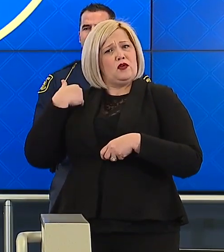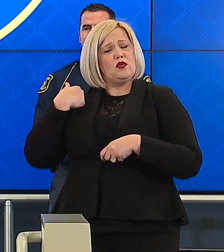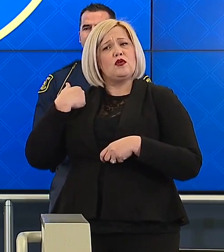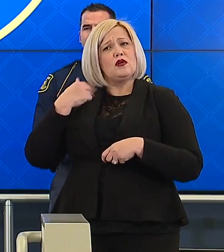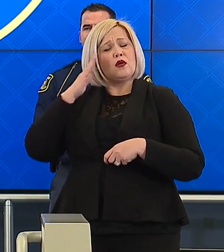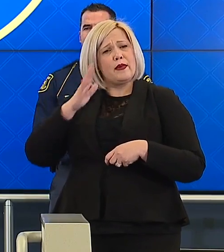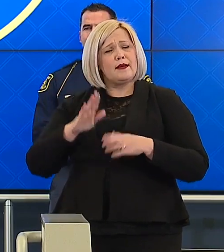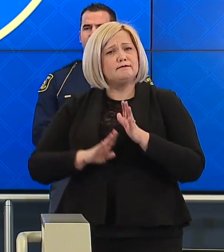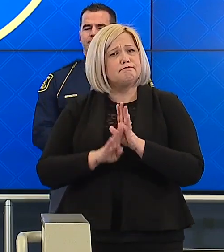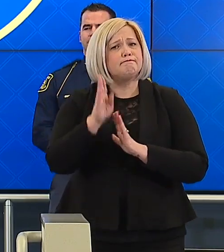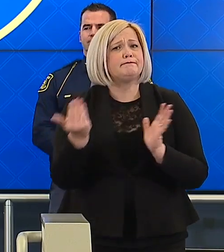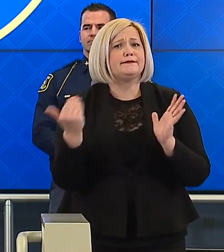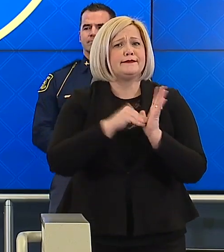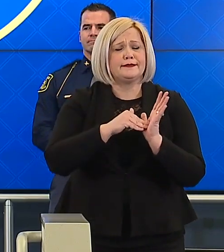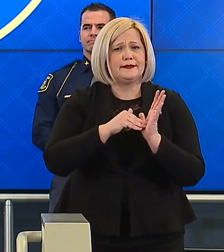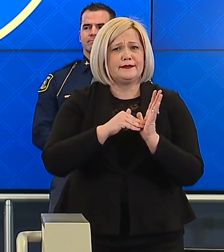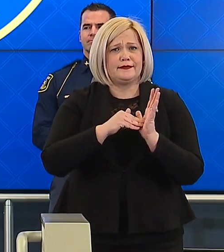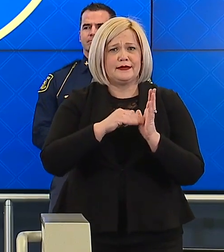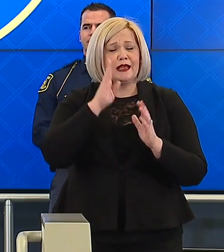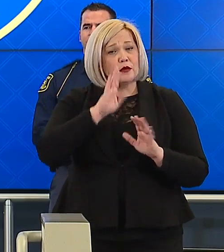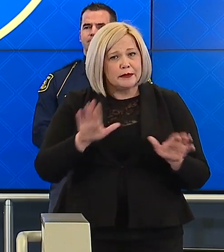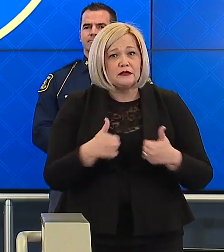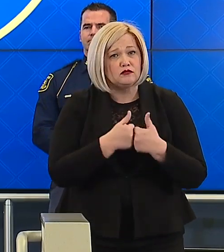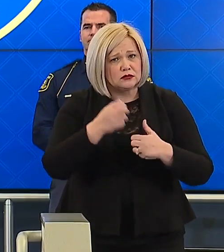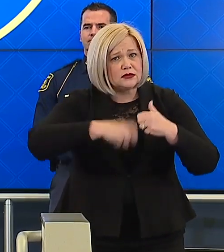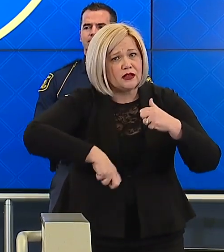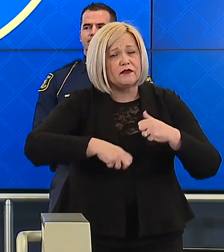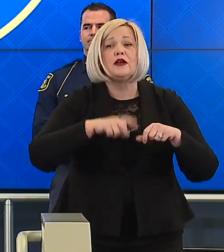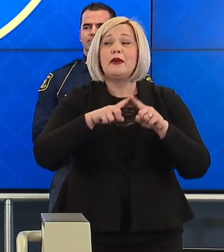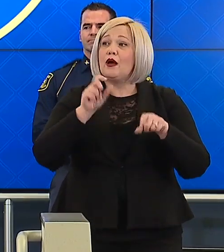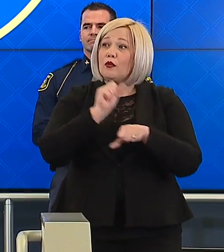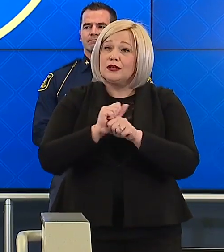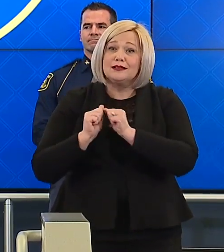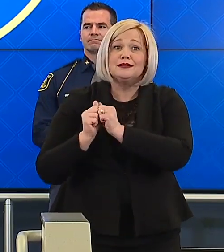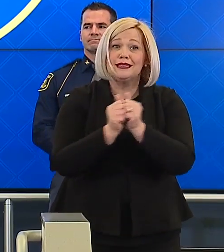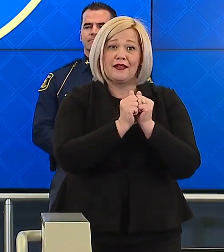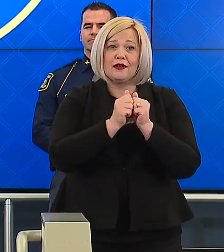but we can come back when we work together. We'll come back stronger.